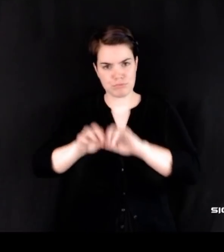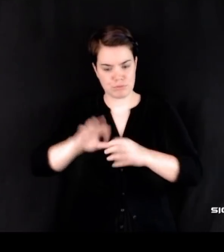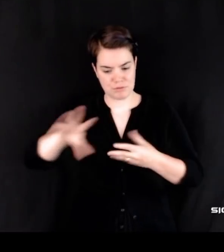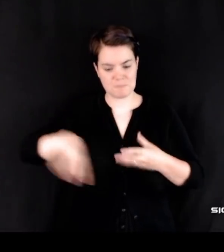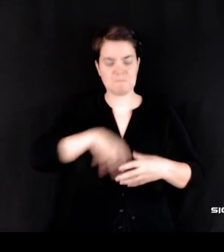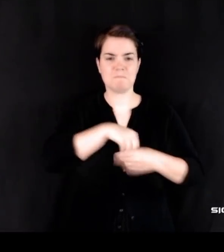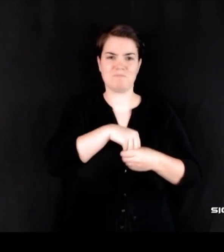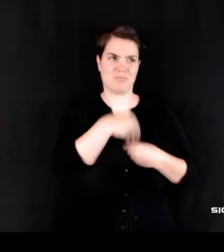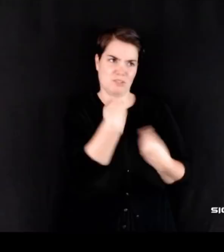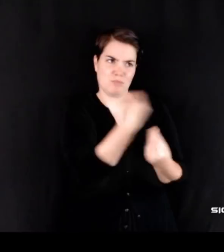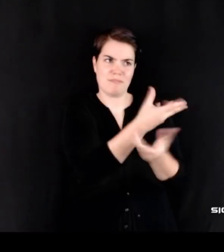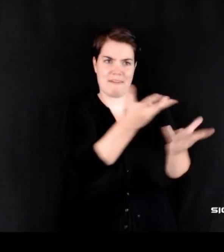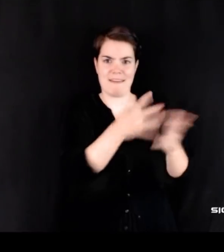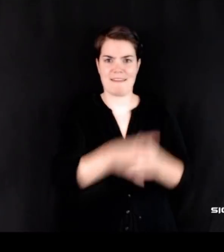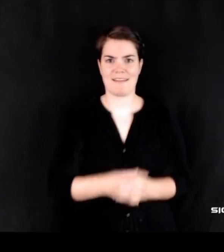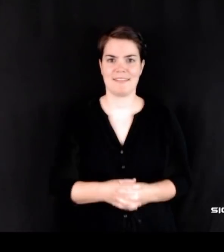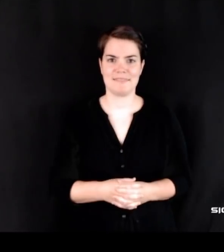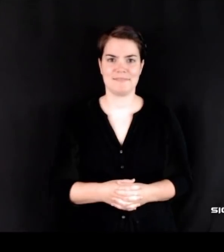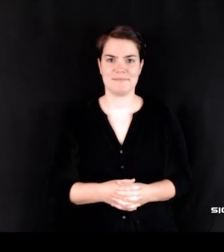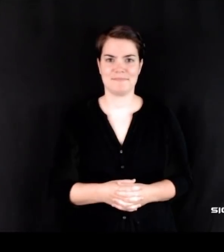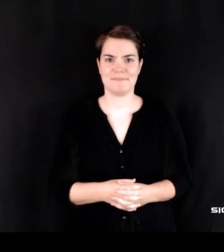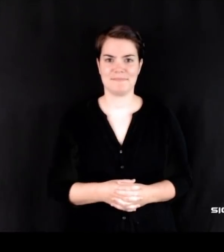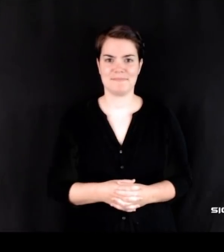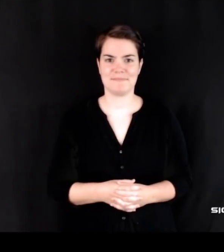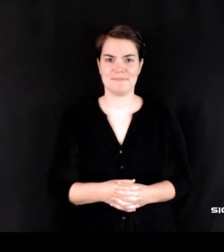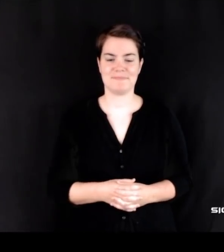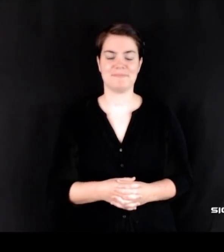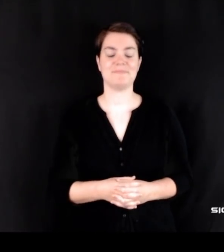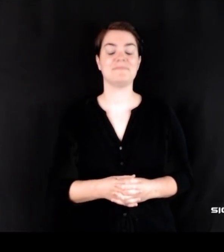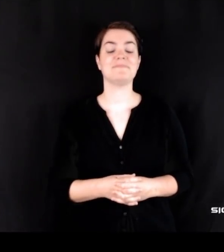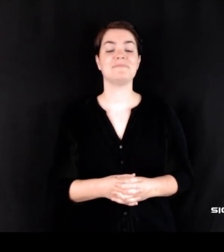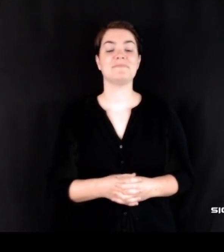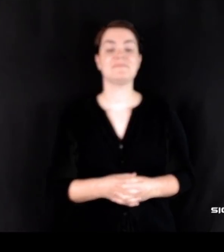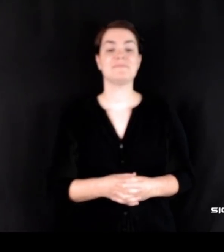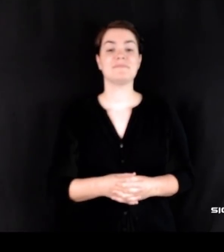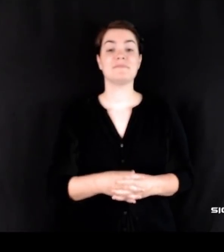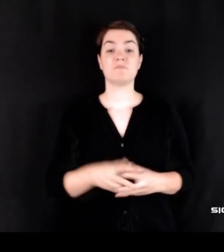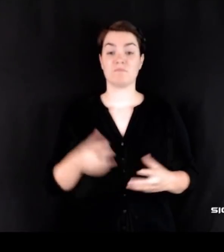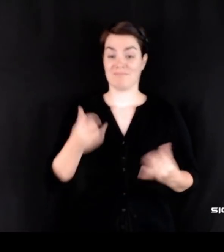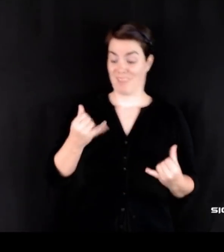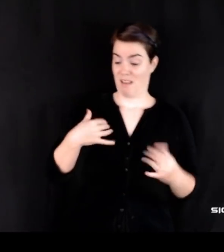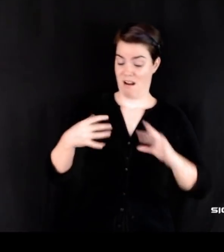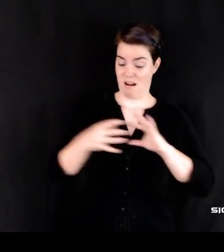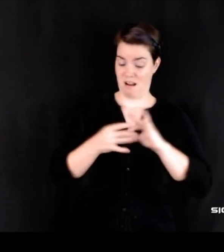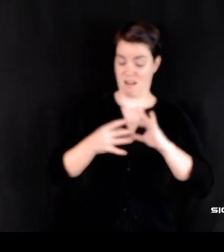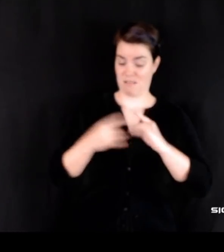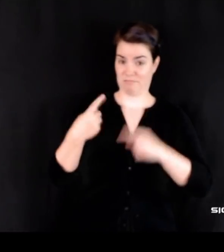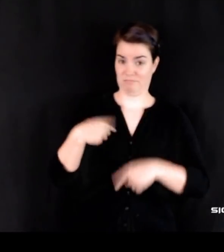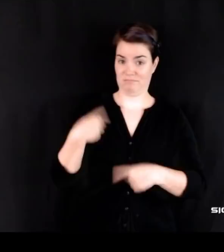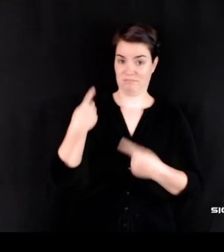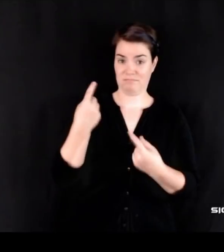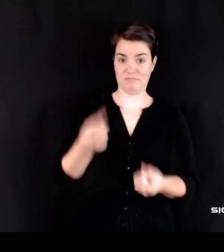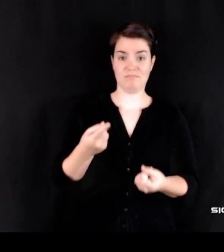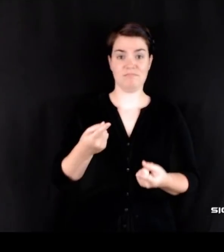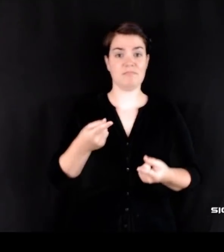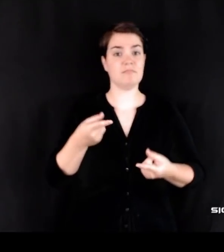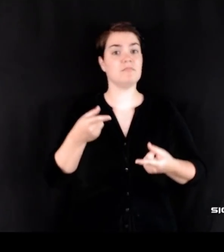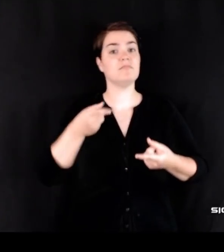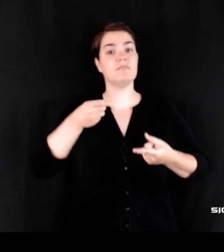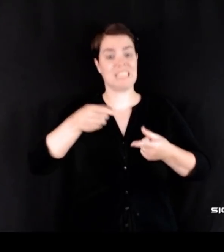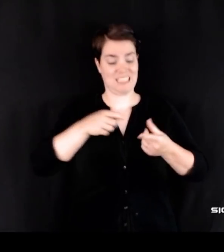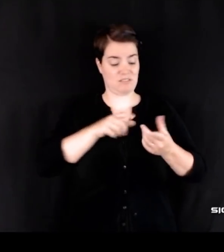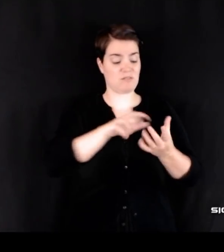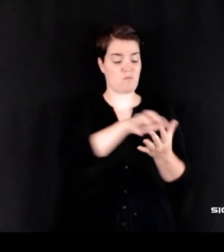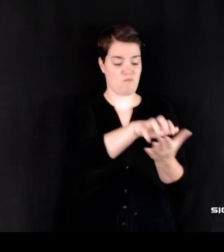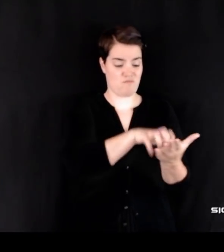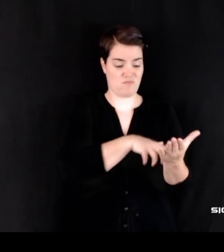not involve our office. So beyond what I have said here today and what is contained in our